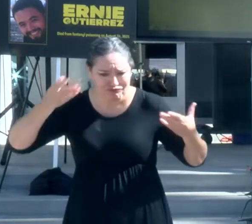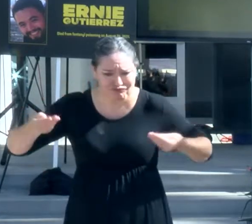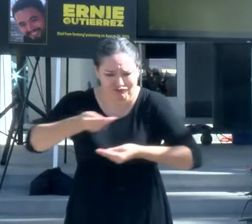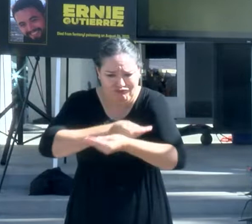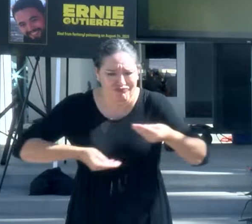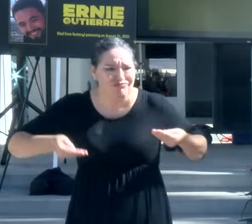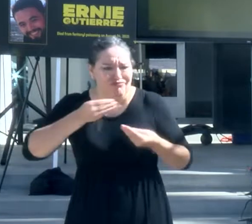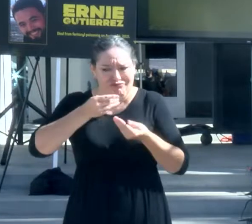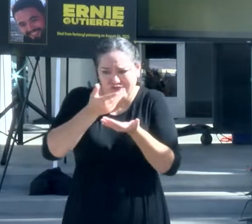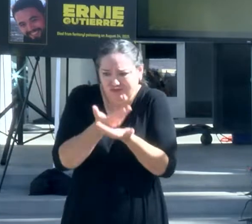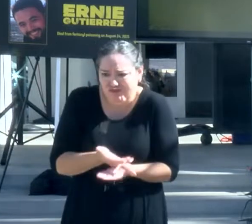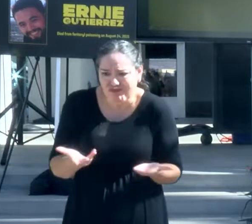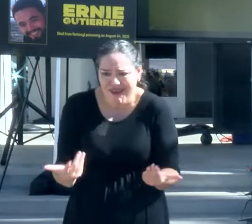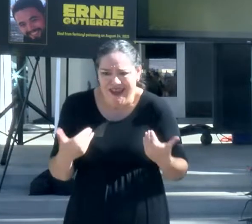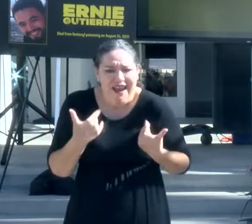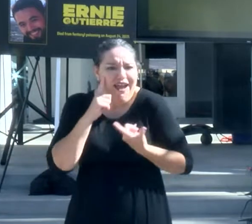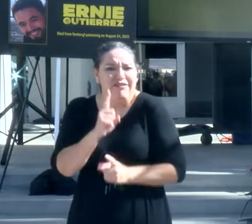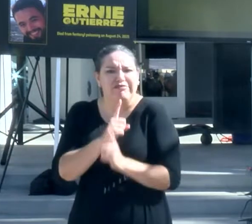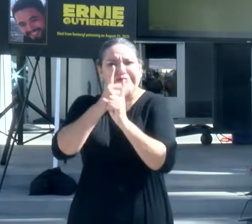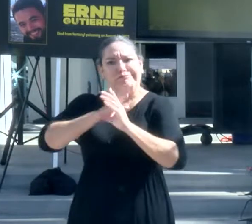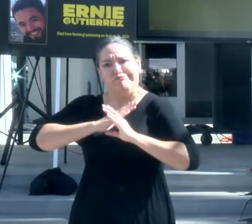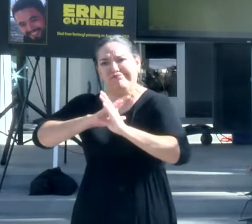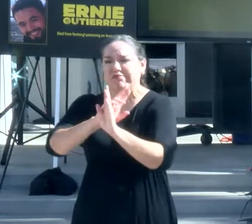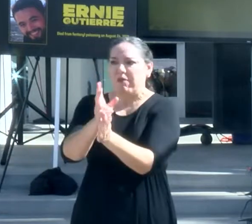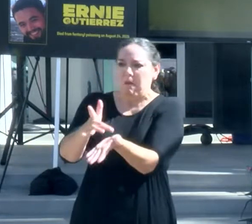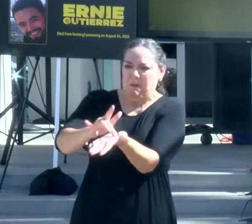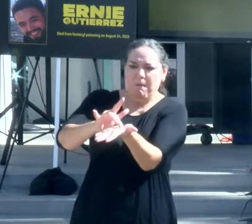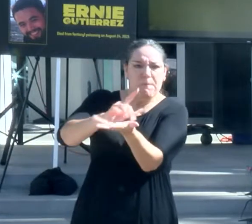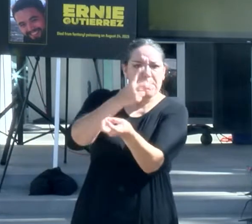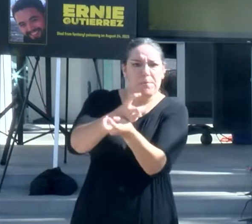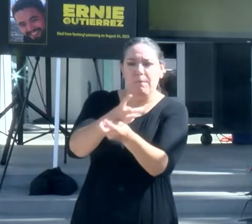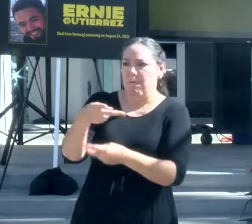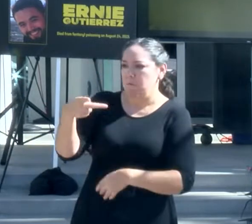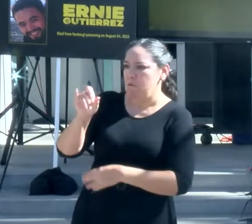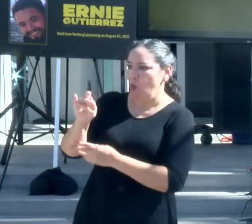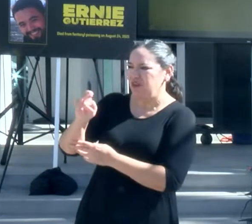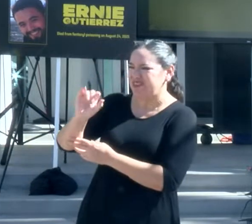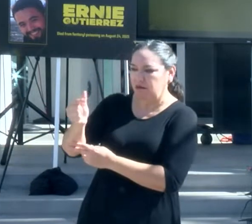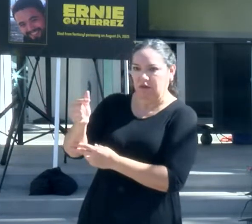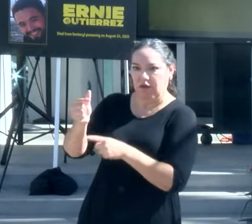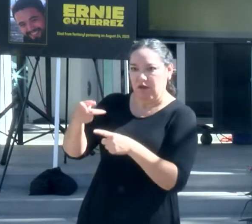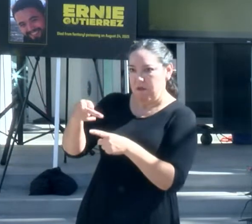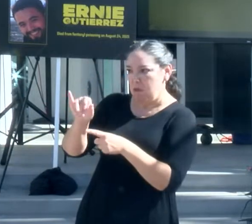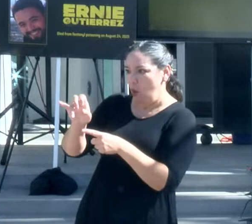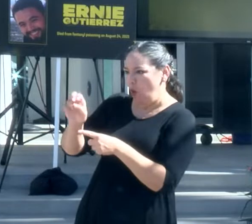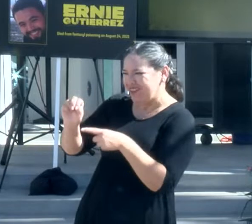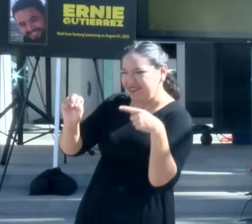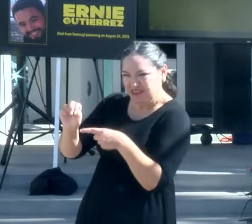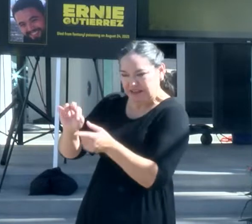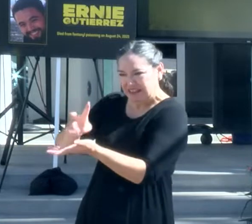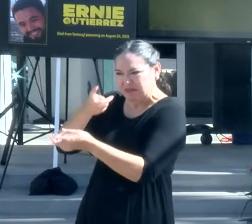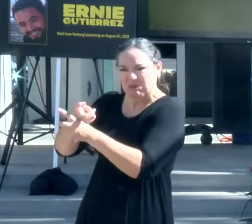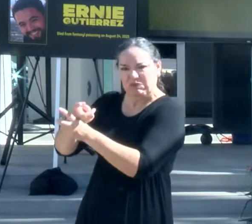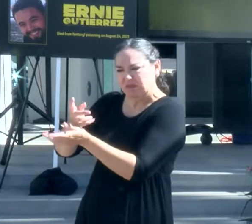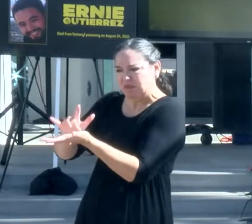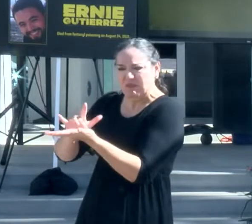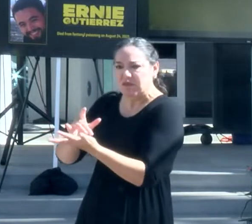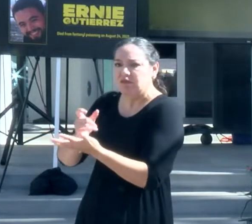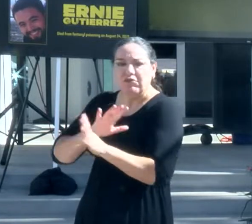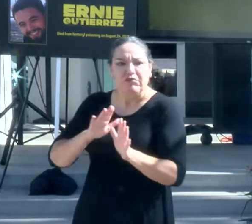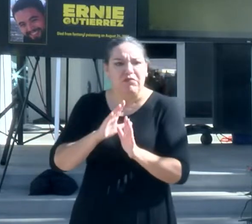with the mission to prevent poisoning, and we use that word, poisoning, not overdose, deaths from the